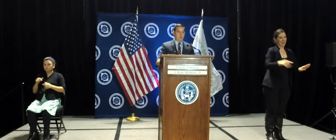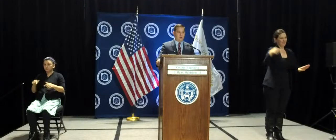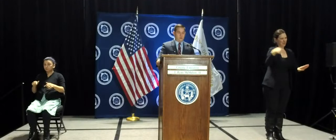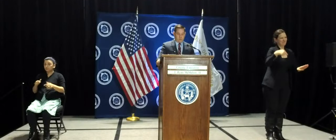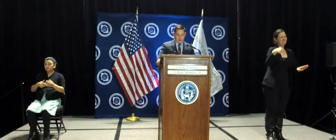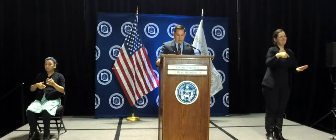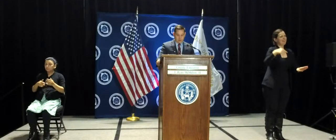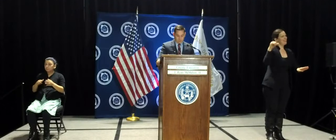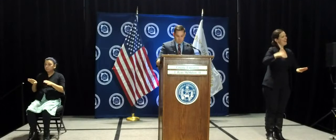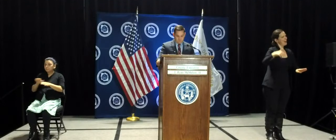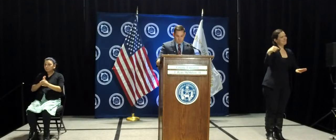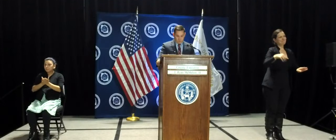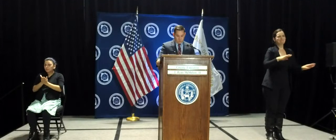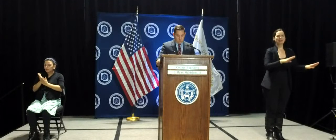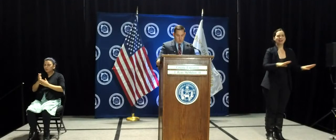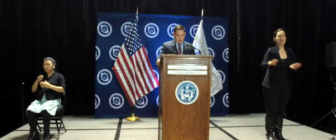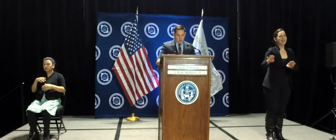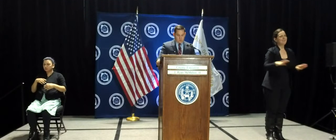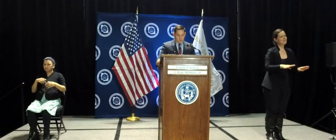in the 100-year pandemic.